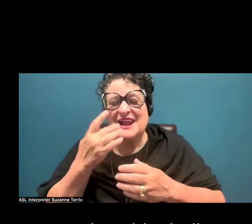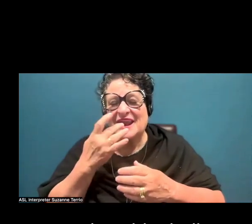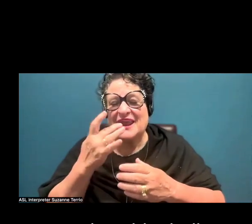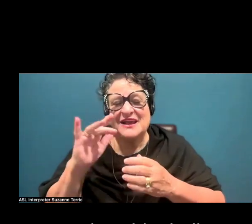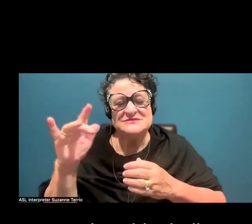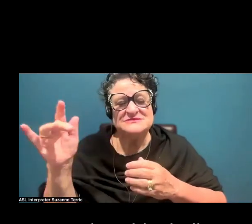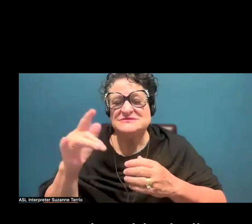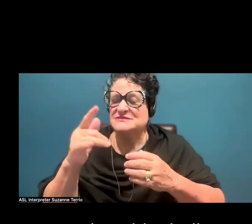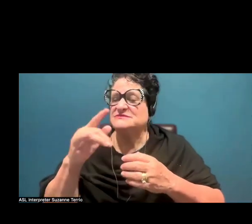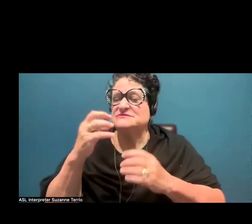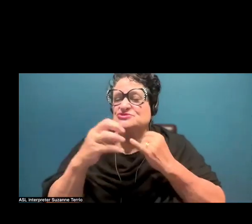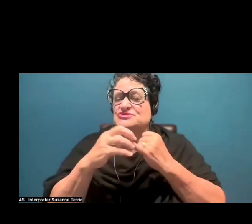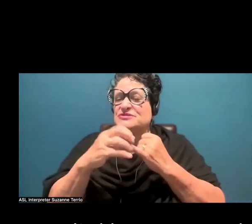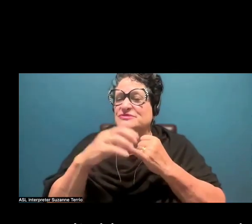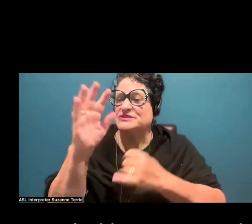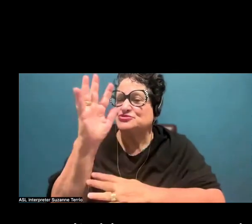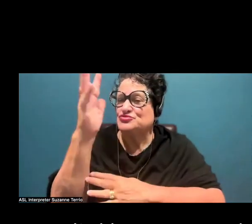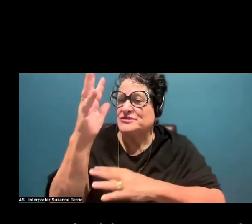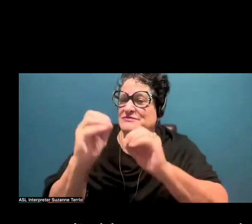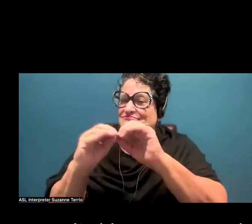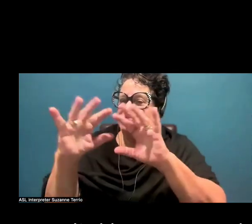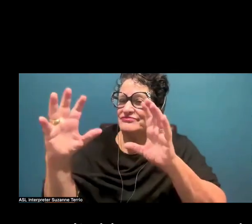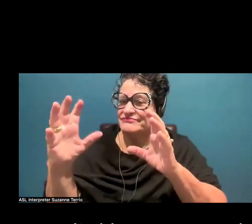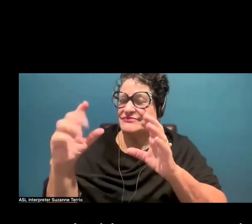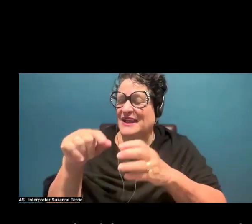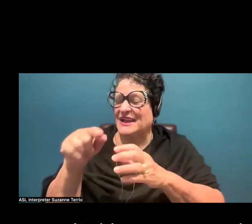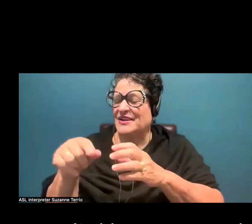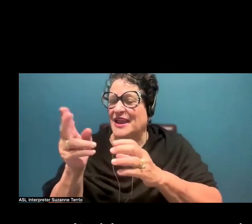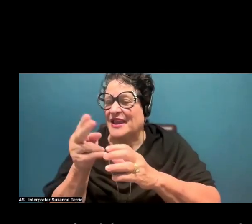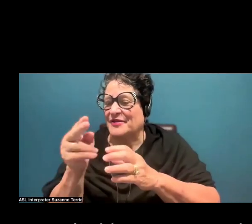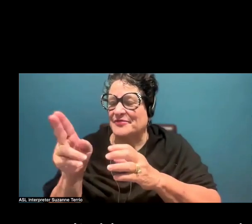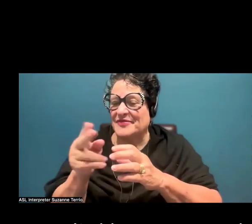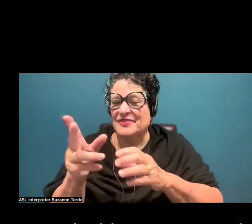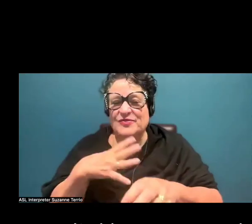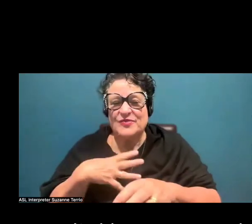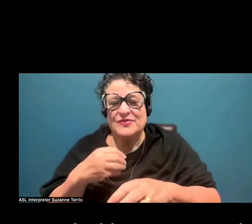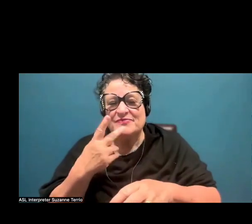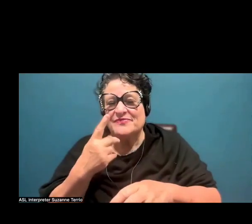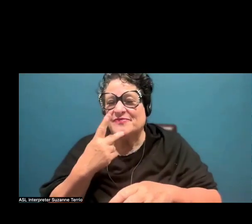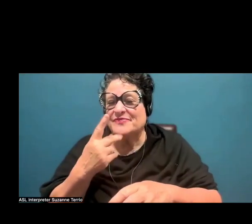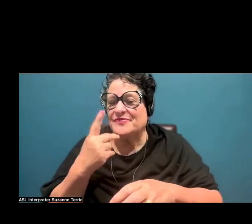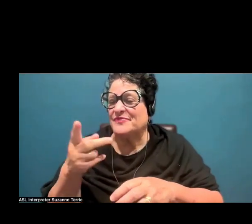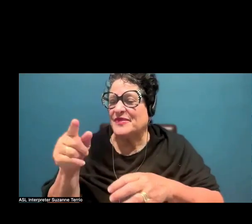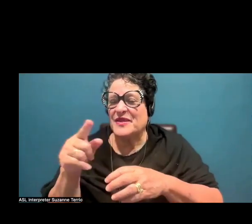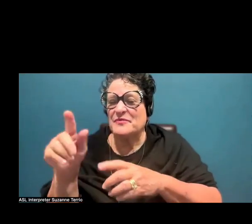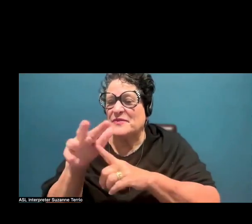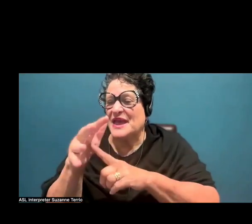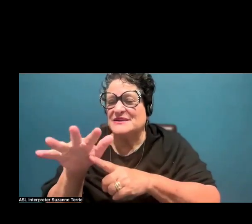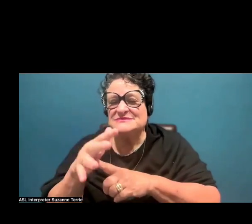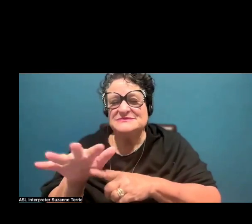ancient-looking cherry tree in full bloom. Its blossoms were hand-painted in swirls of white and pink, petals made of wood shavings and